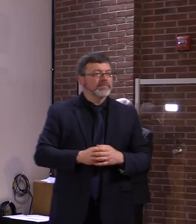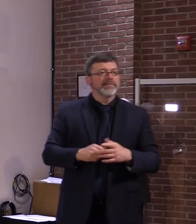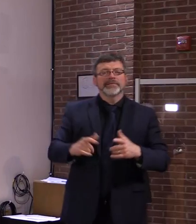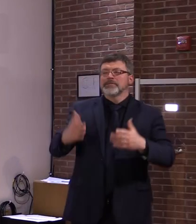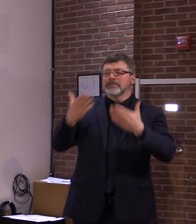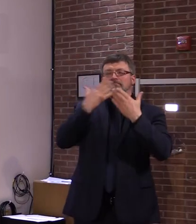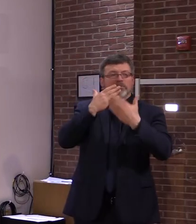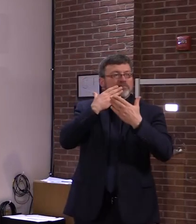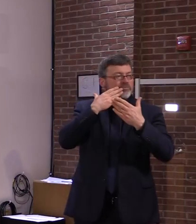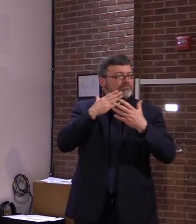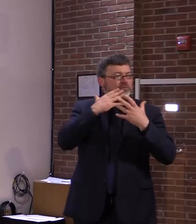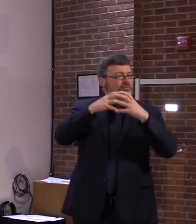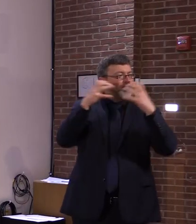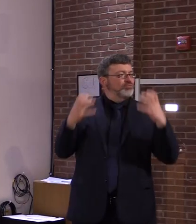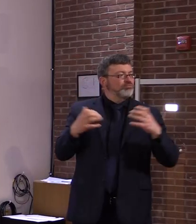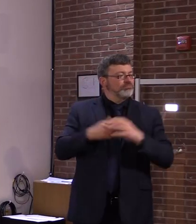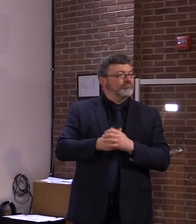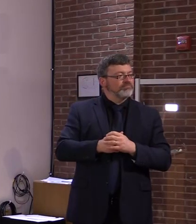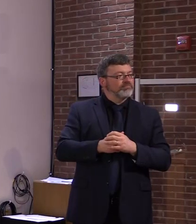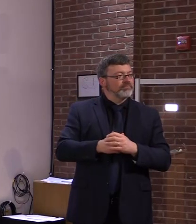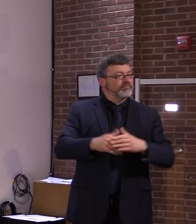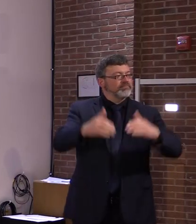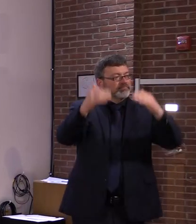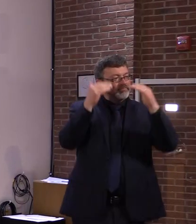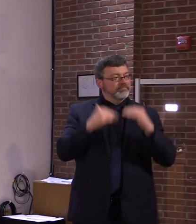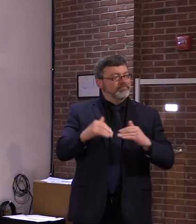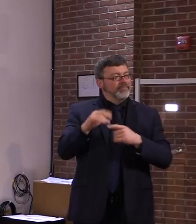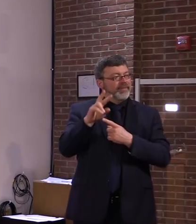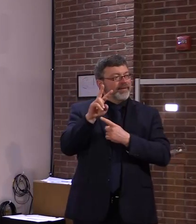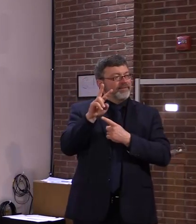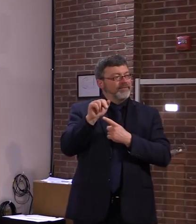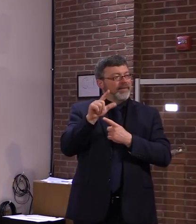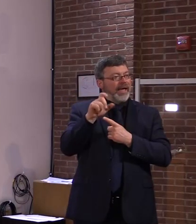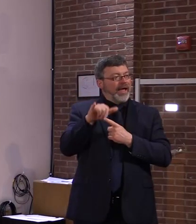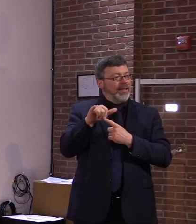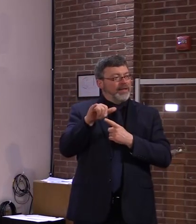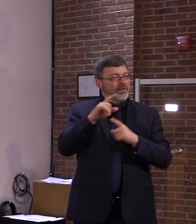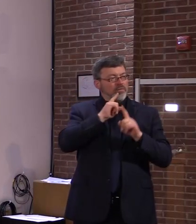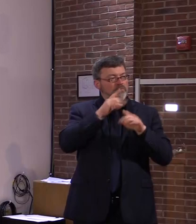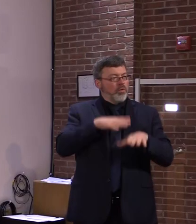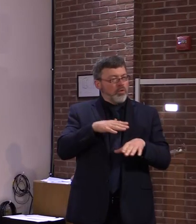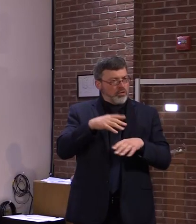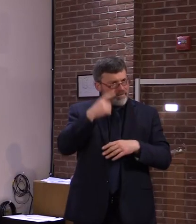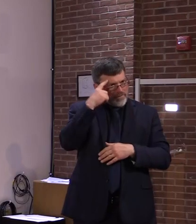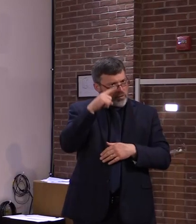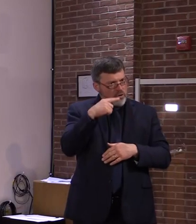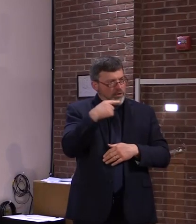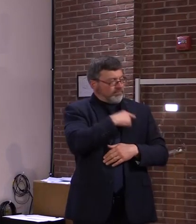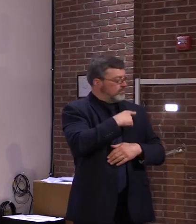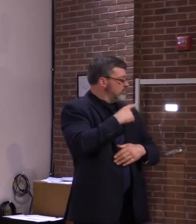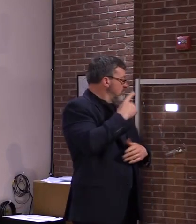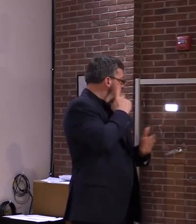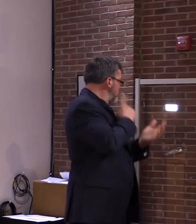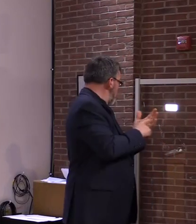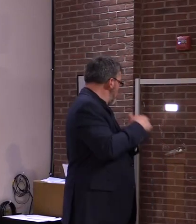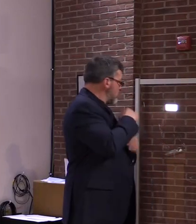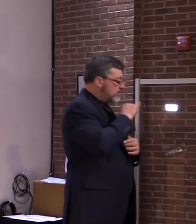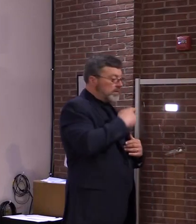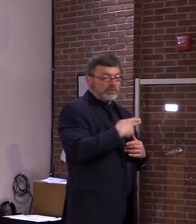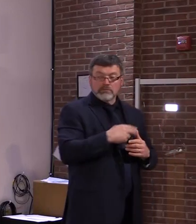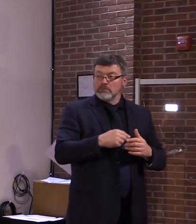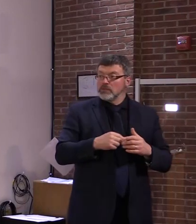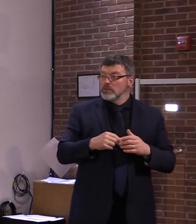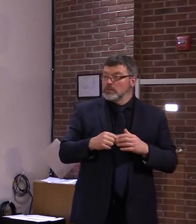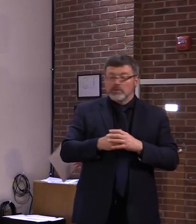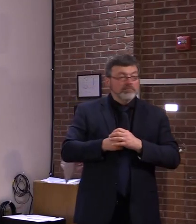Good morning. I think this is a question for Secretary Smith. How are pop-up clinics being publicized? On Tuesday at the press conference, we